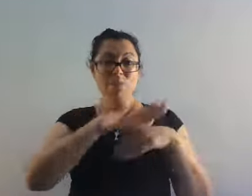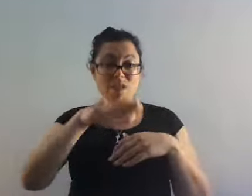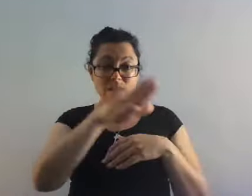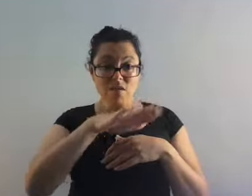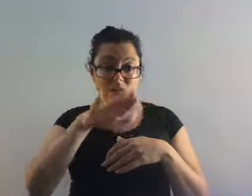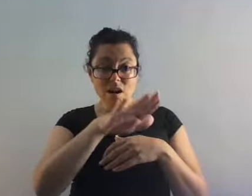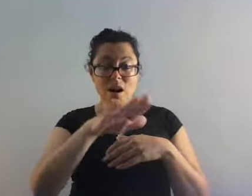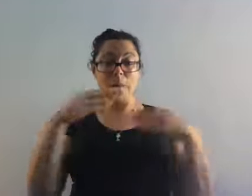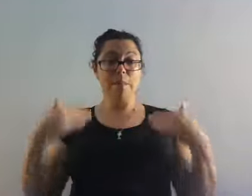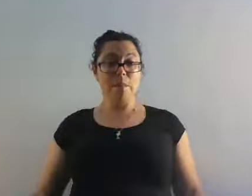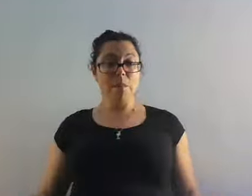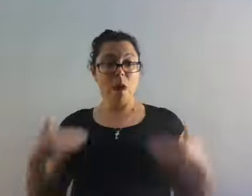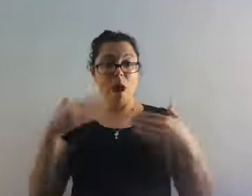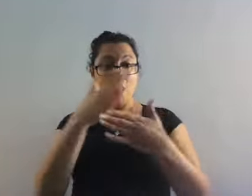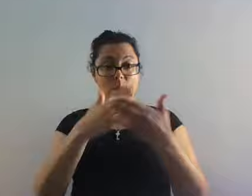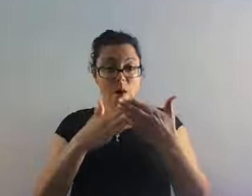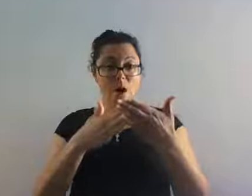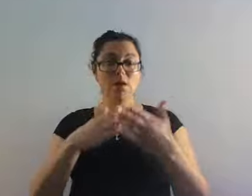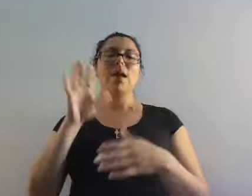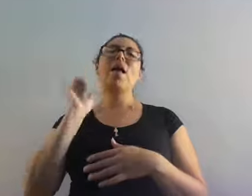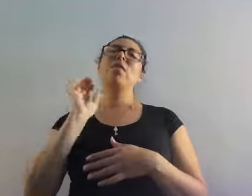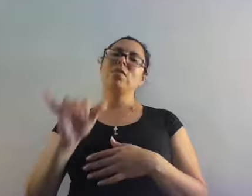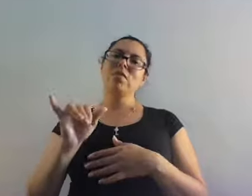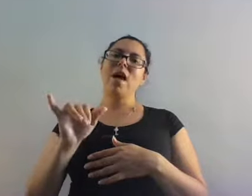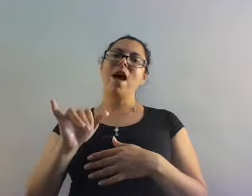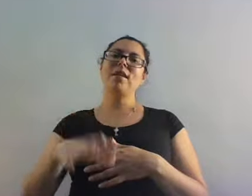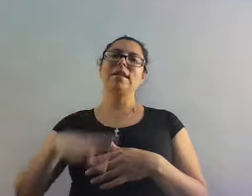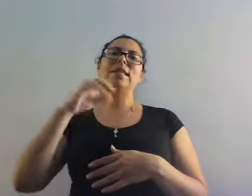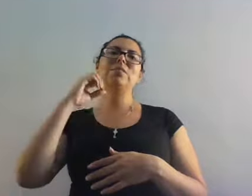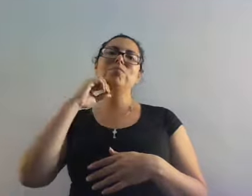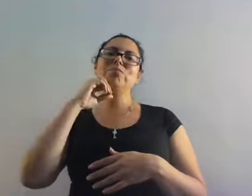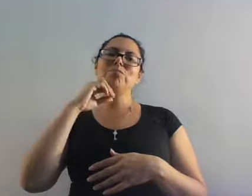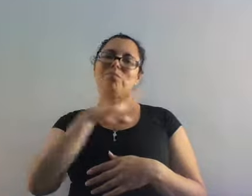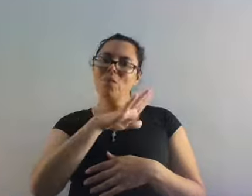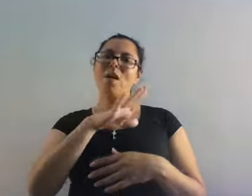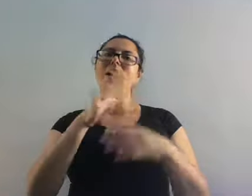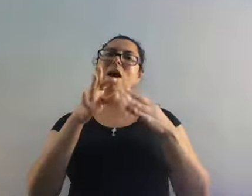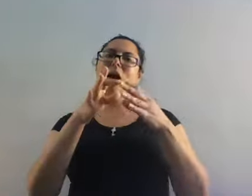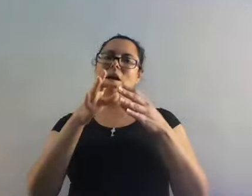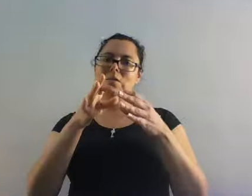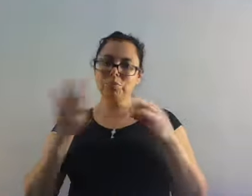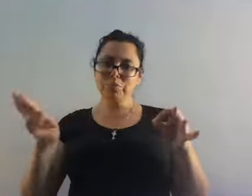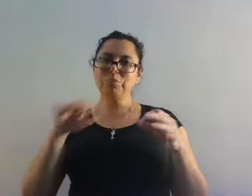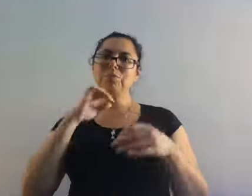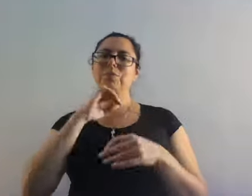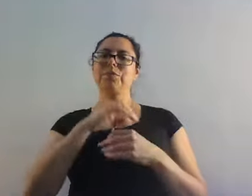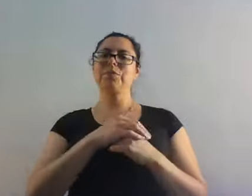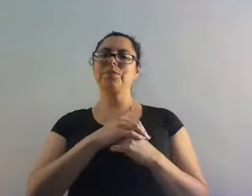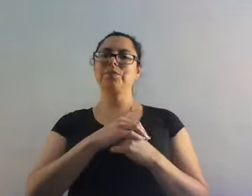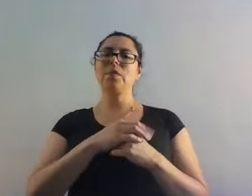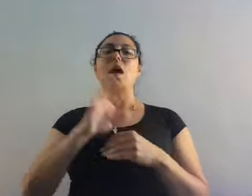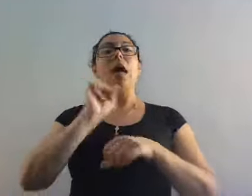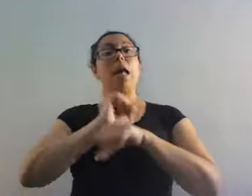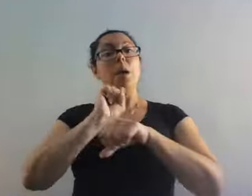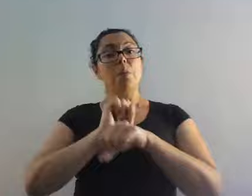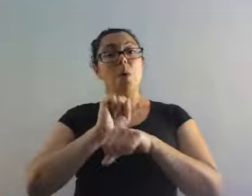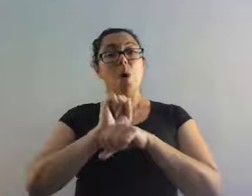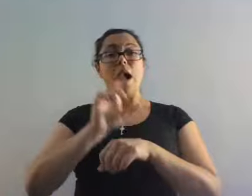as misrepresentation. Now, an employee has to intentionally misrepresent a